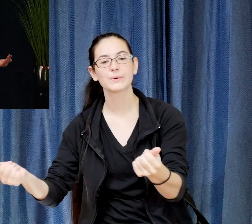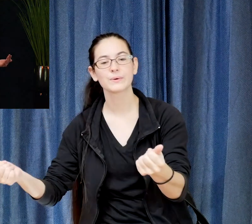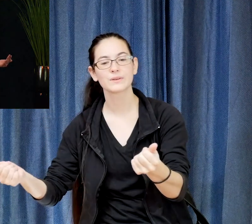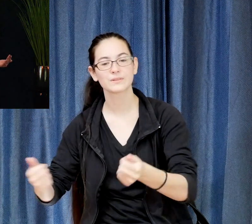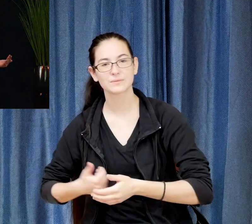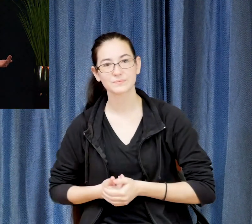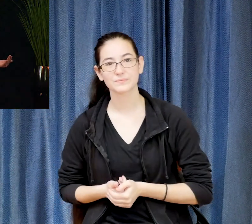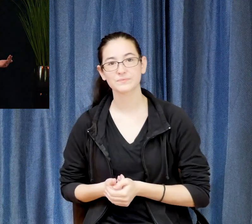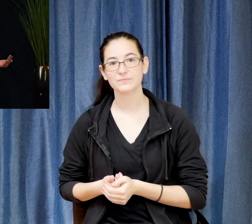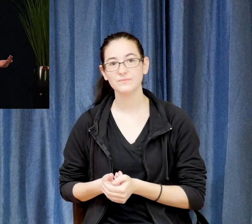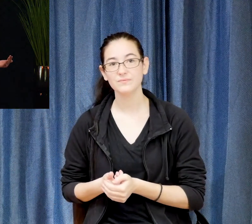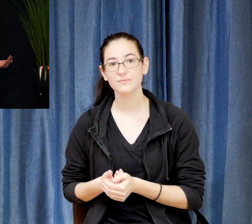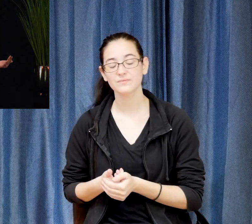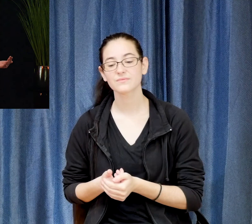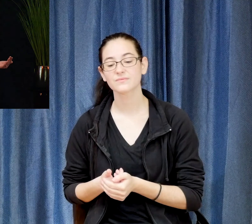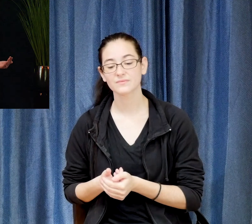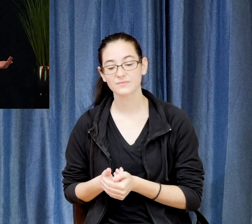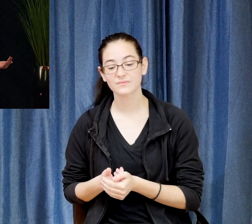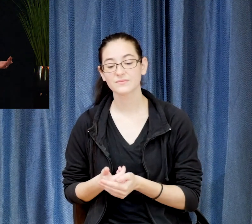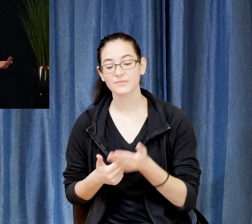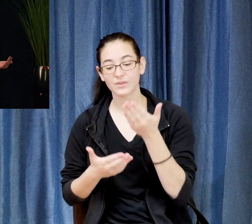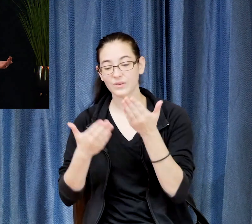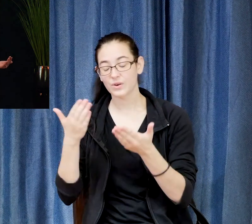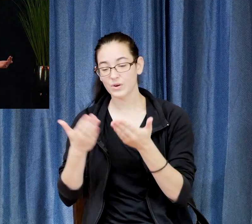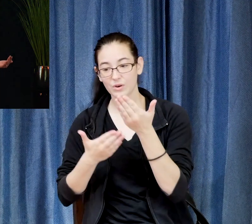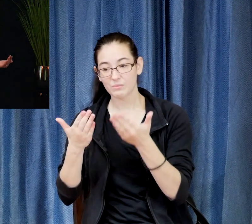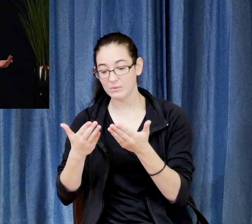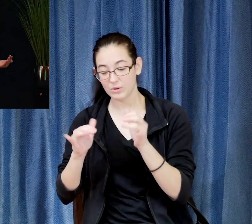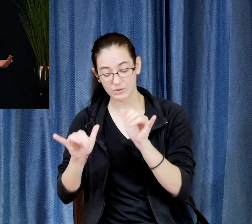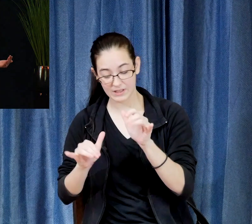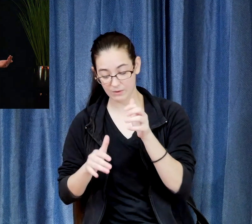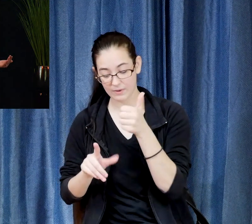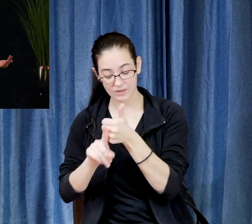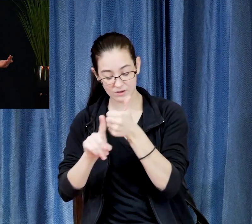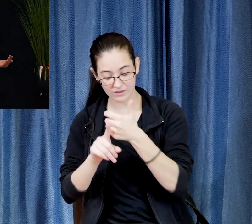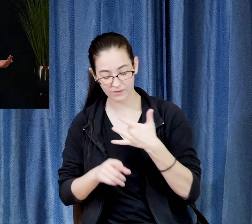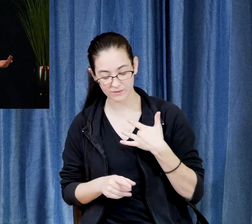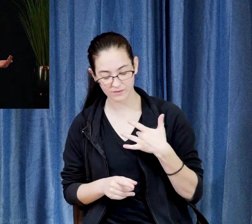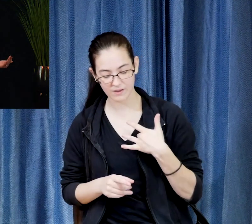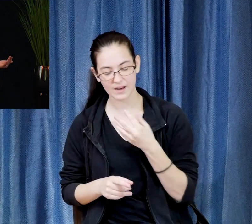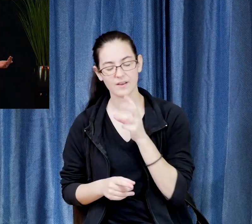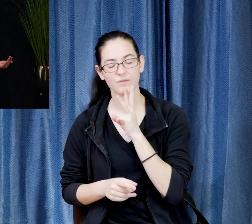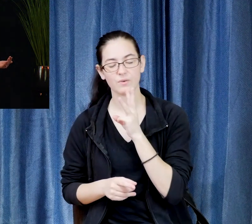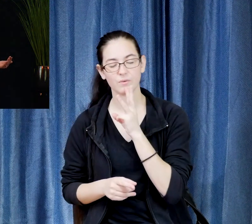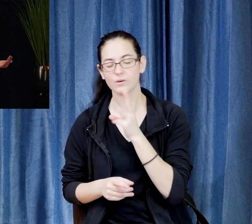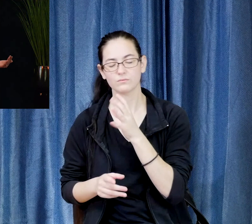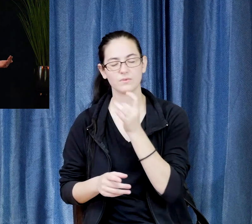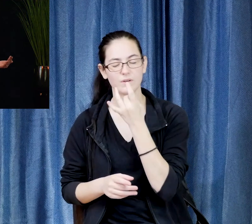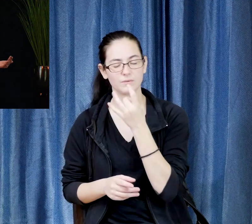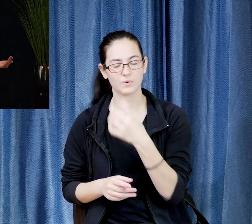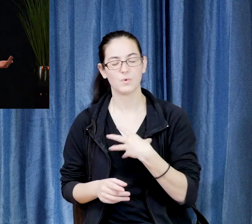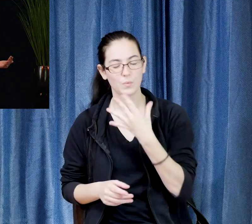Or you may simply rest in your own loving heart, sending ripples of white light to all of those